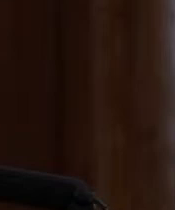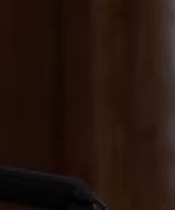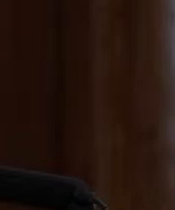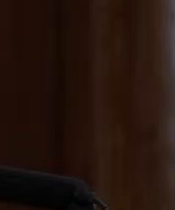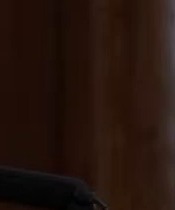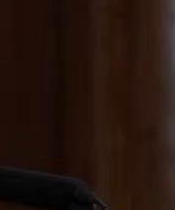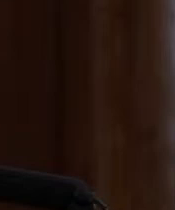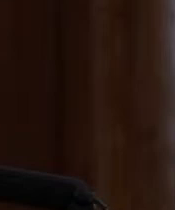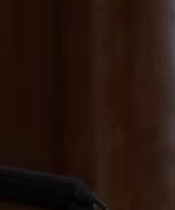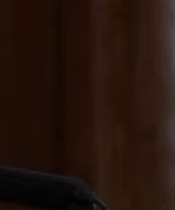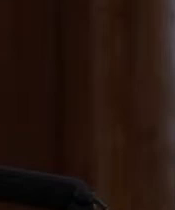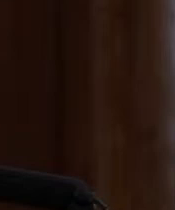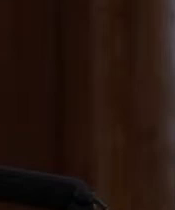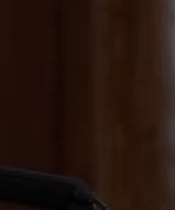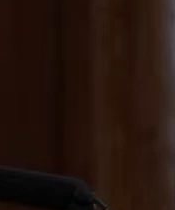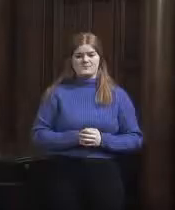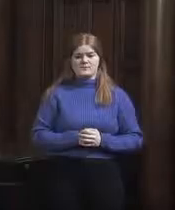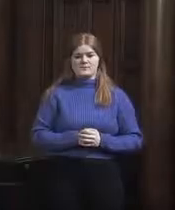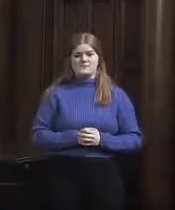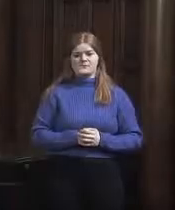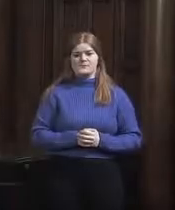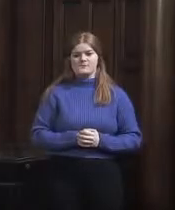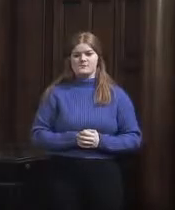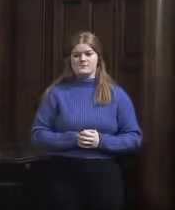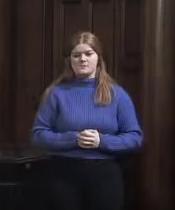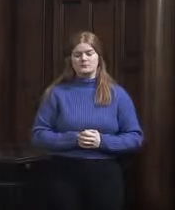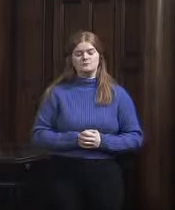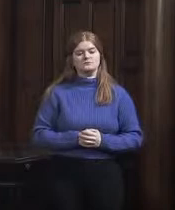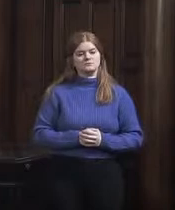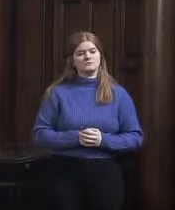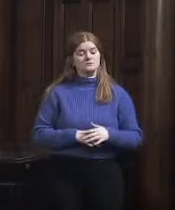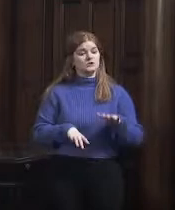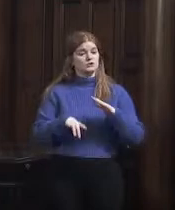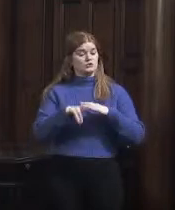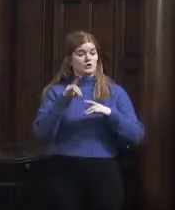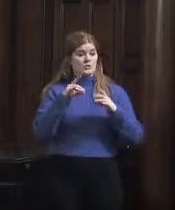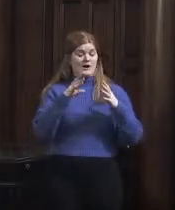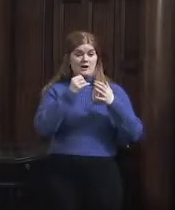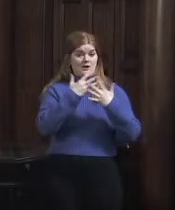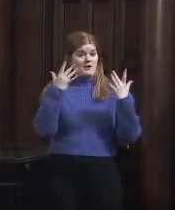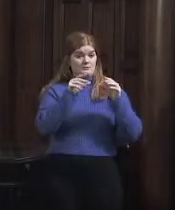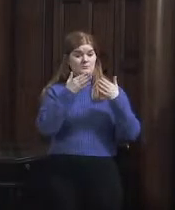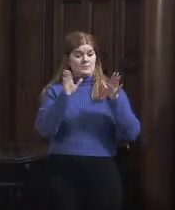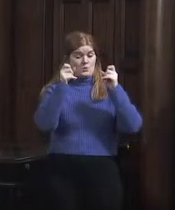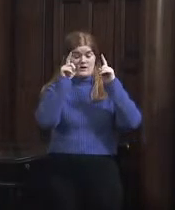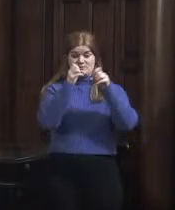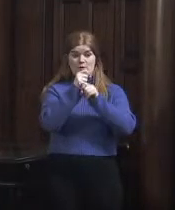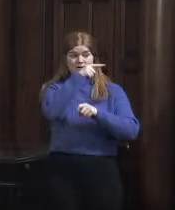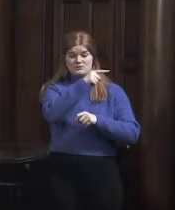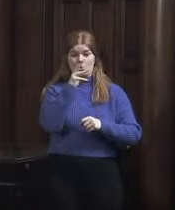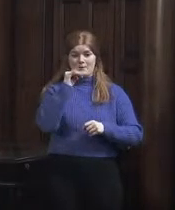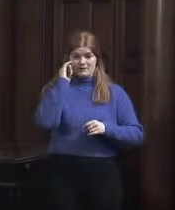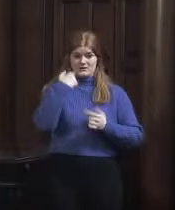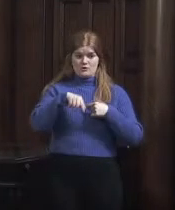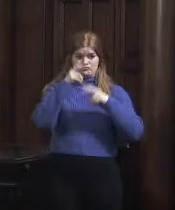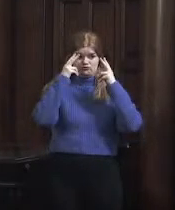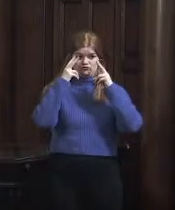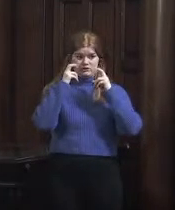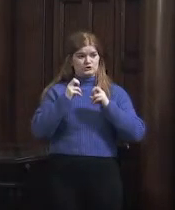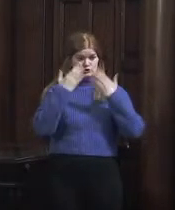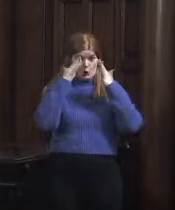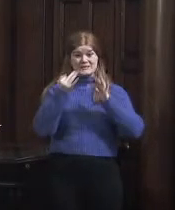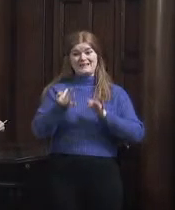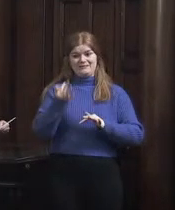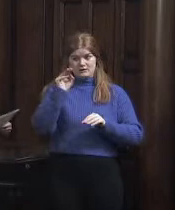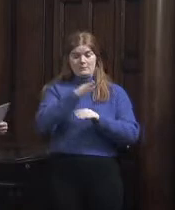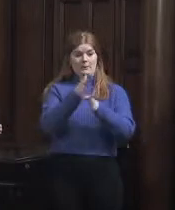in that line and have the same legacy. There's a high level of public awareness, which is great, because the research will show that when the public